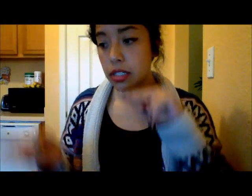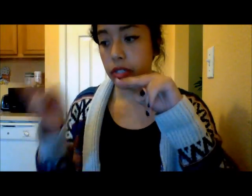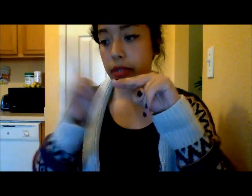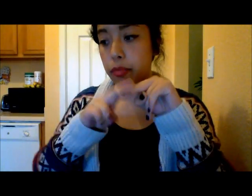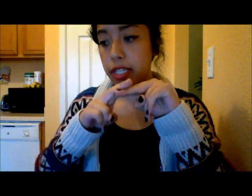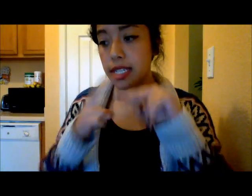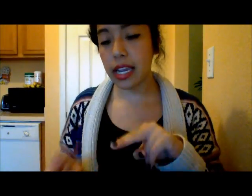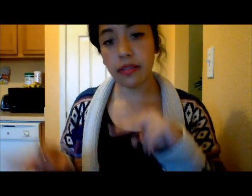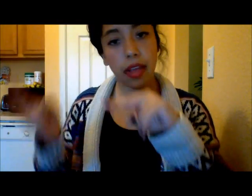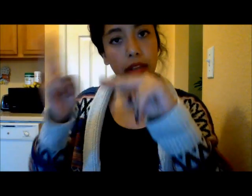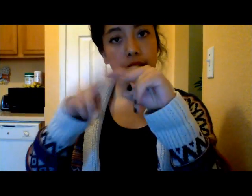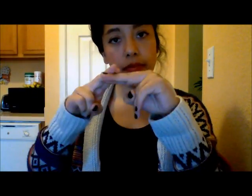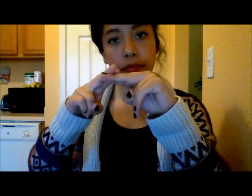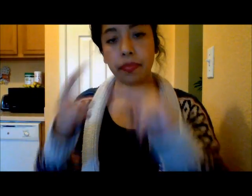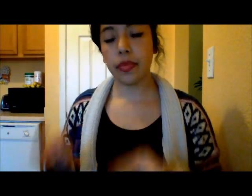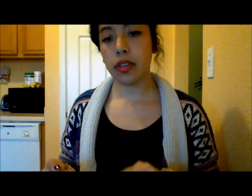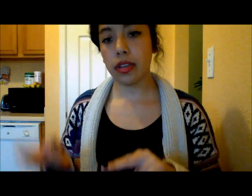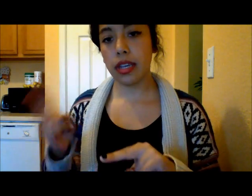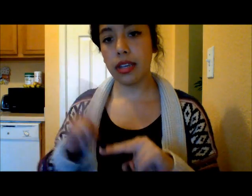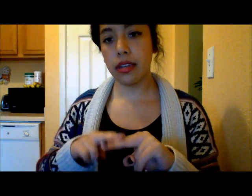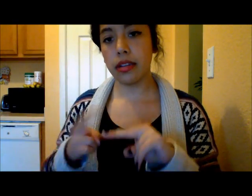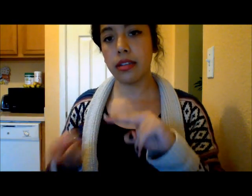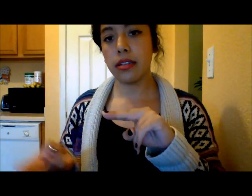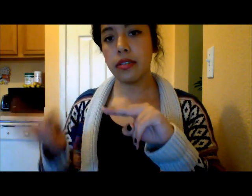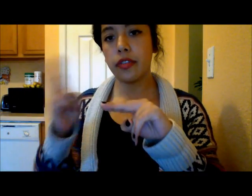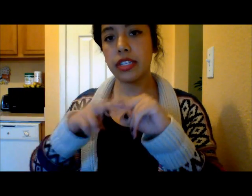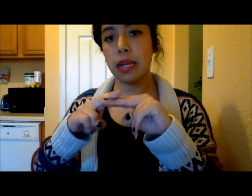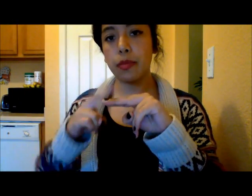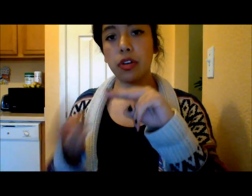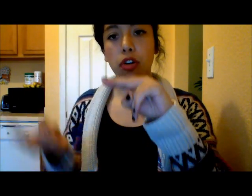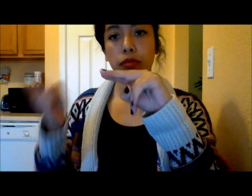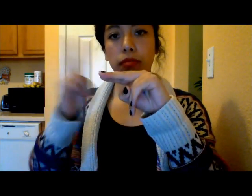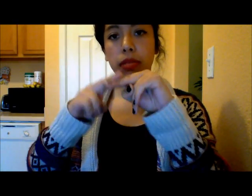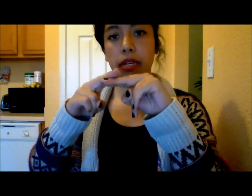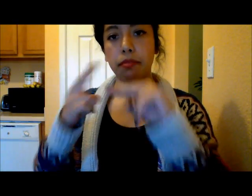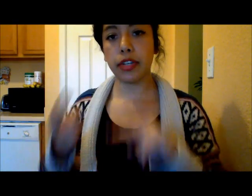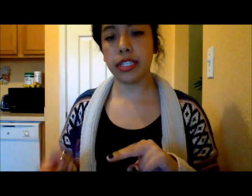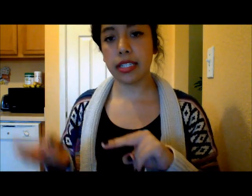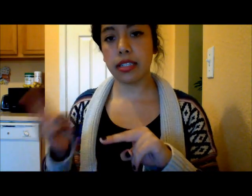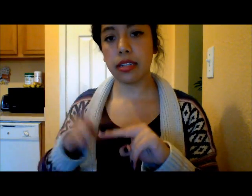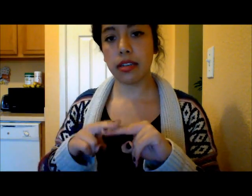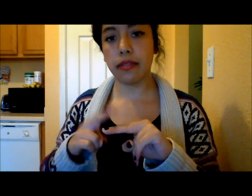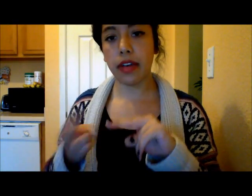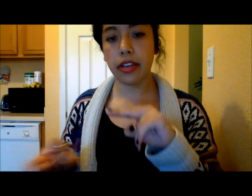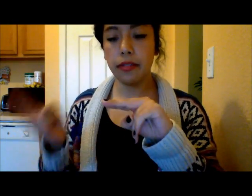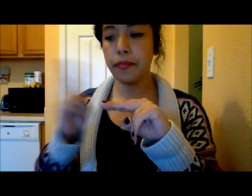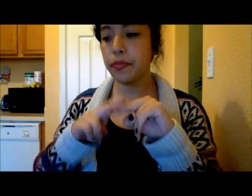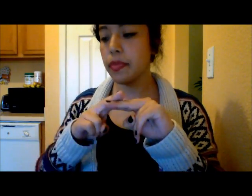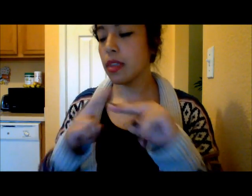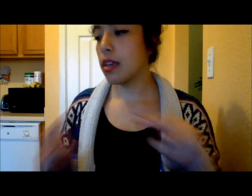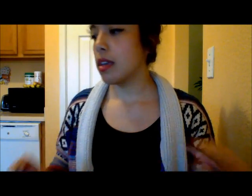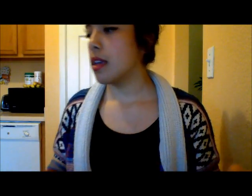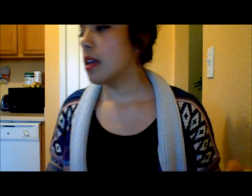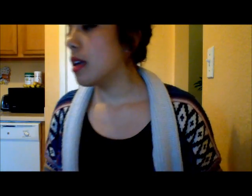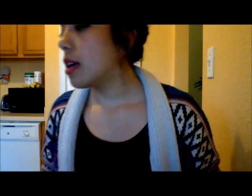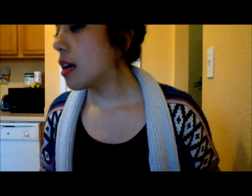to appreciate in value. Okay, for example, home, it appreciates in value.